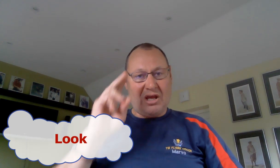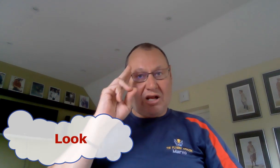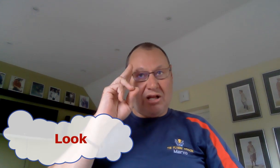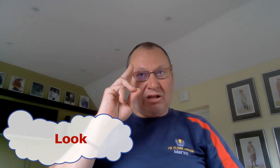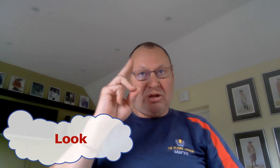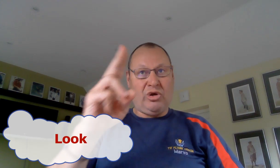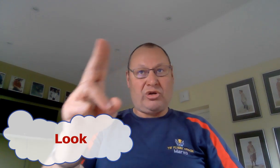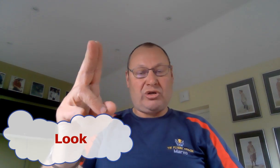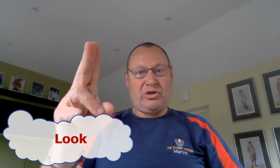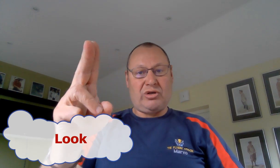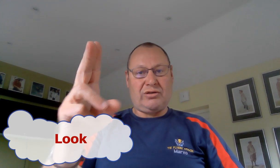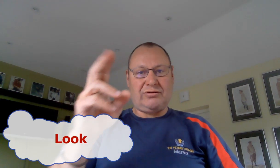Look.